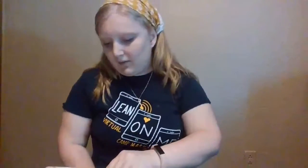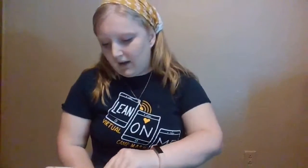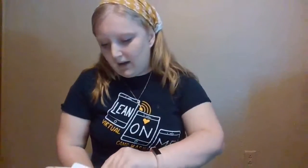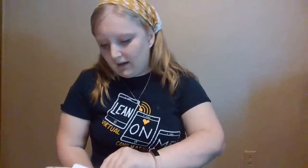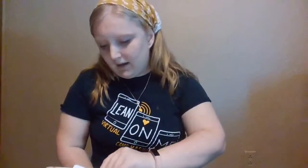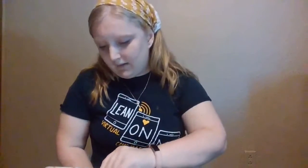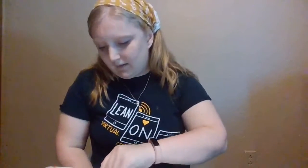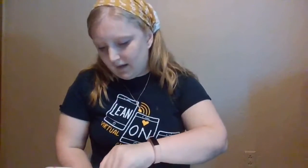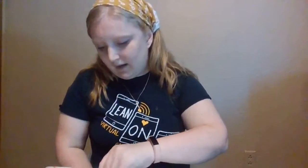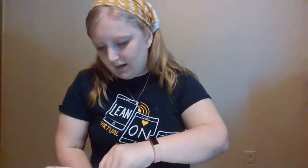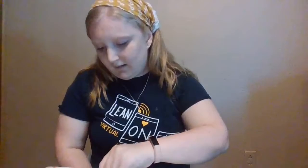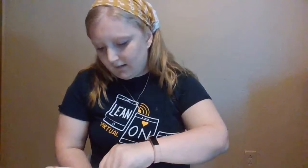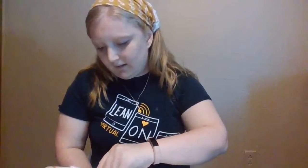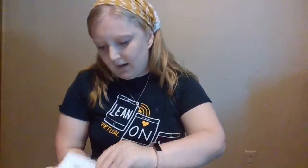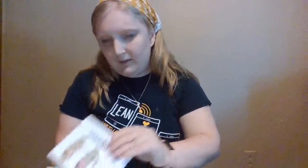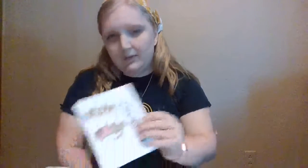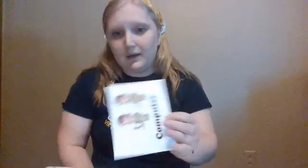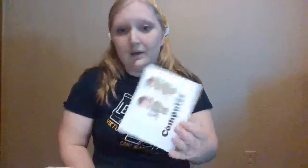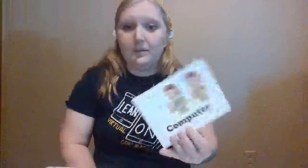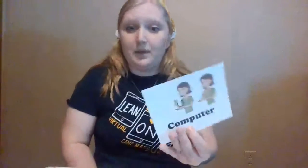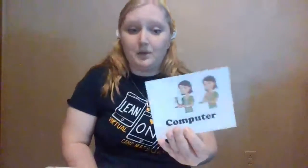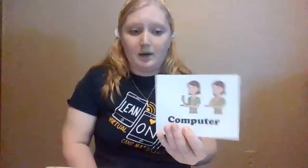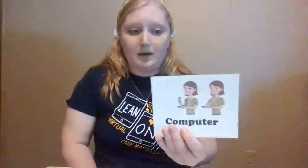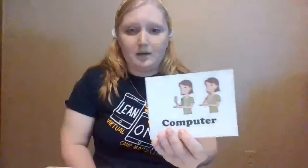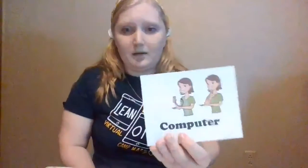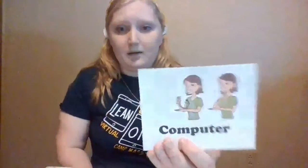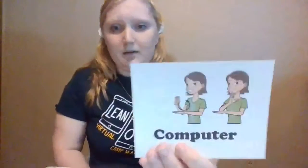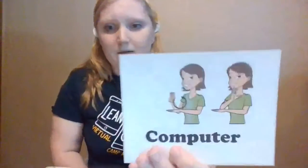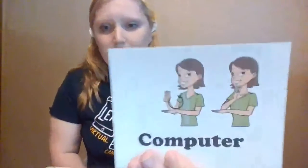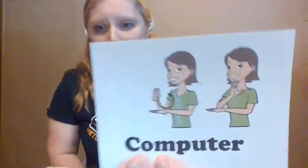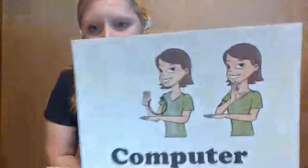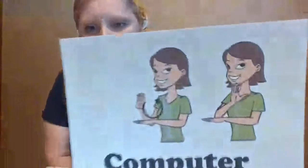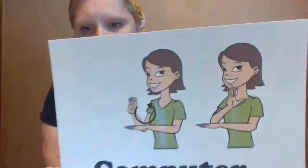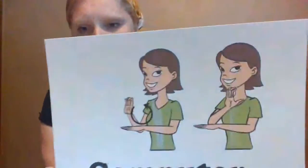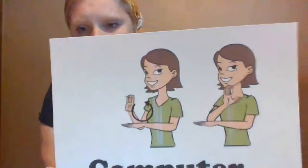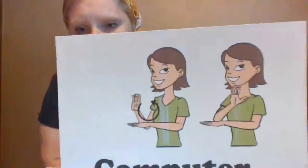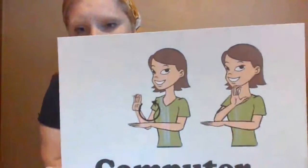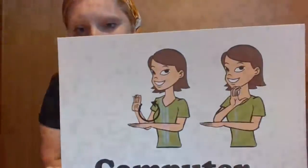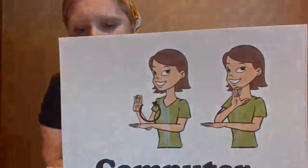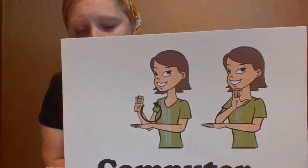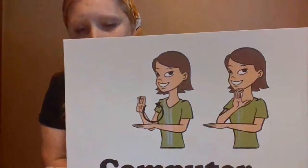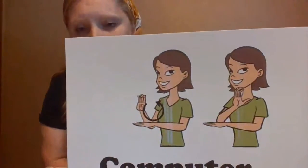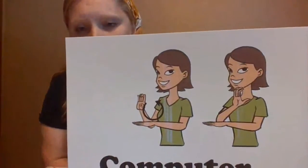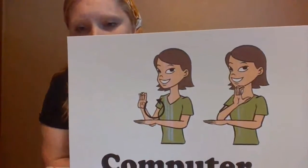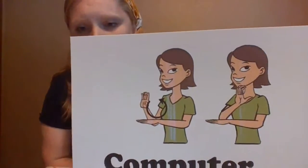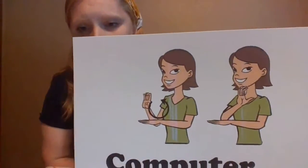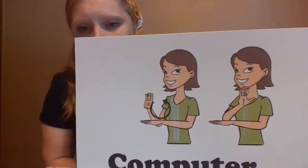Right, our next sign is the sign for computer. So computer